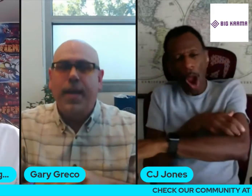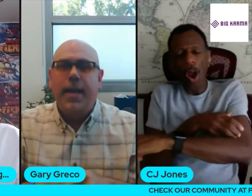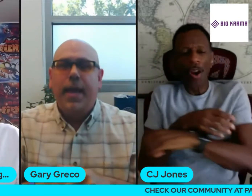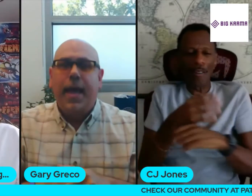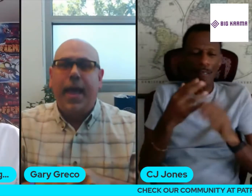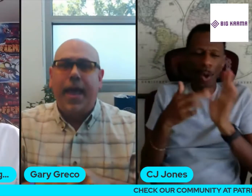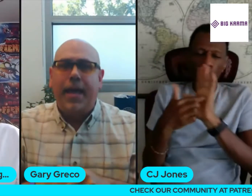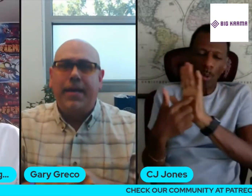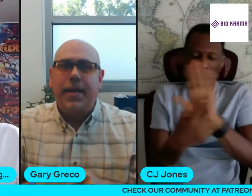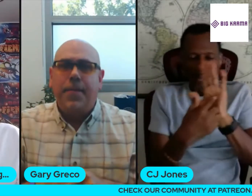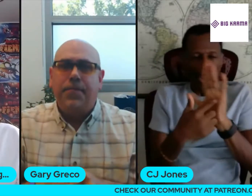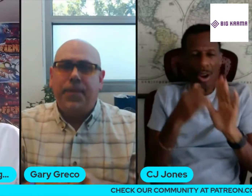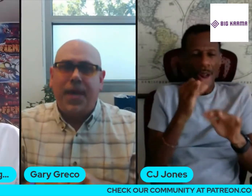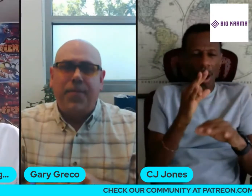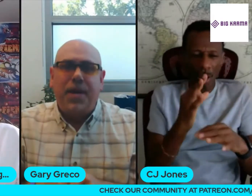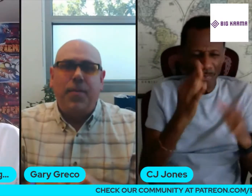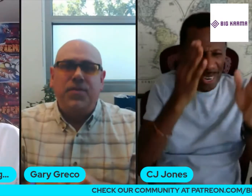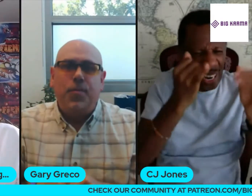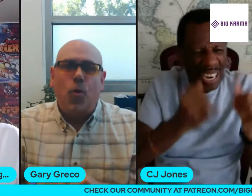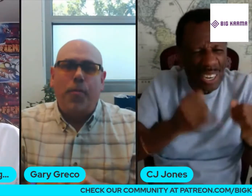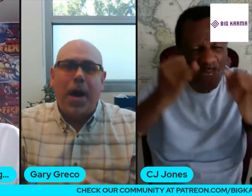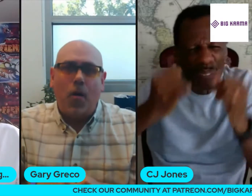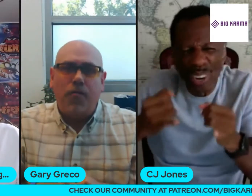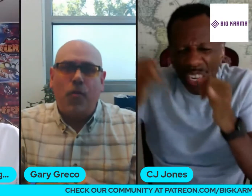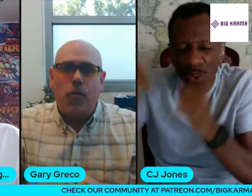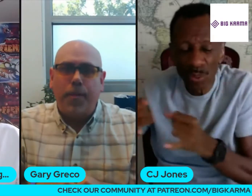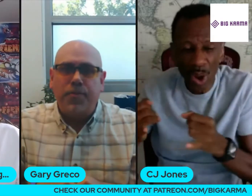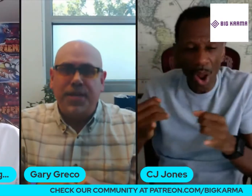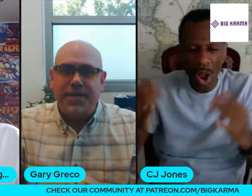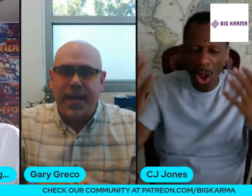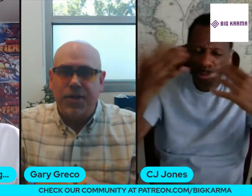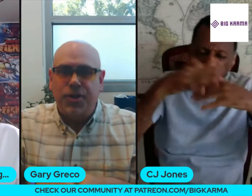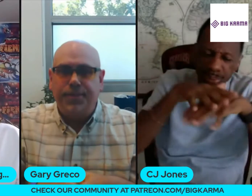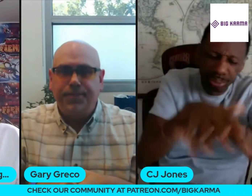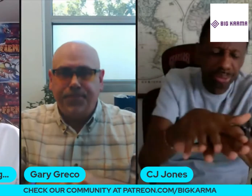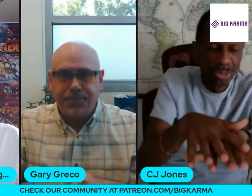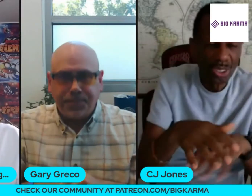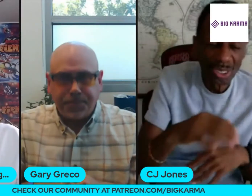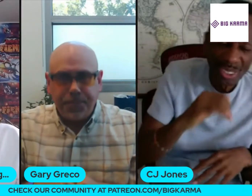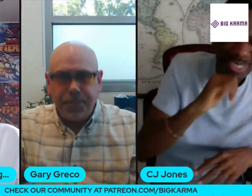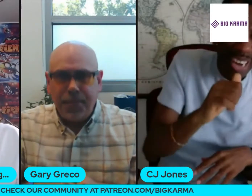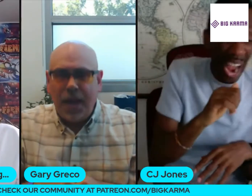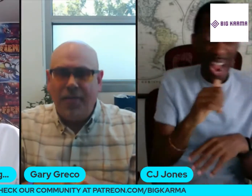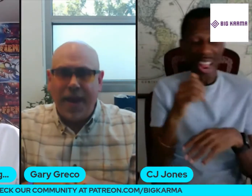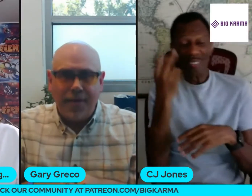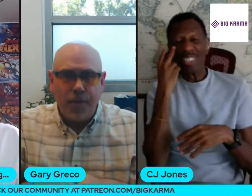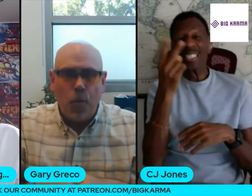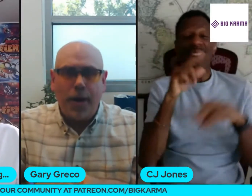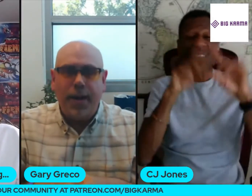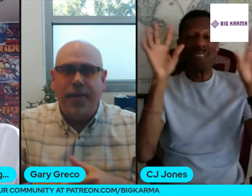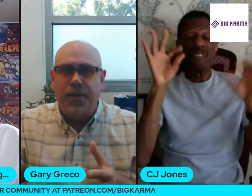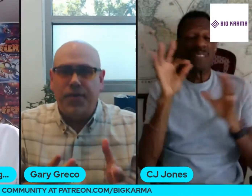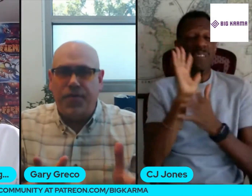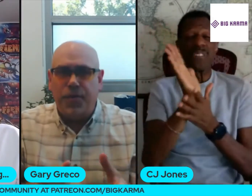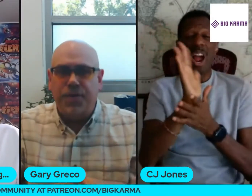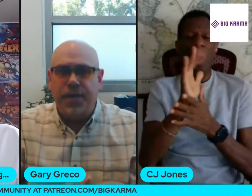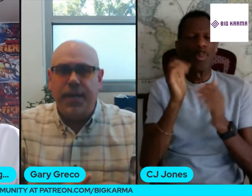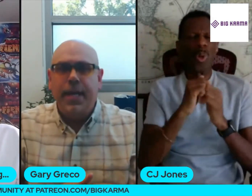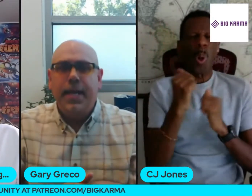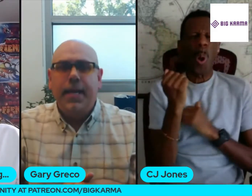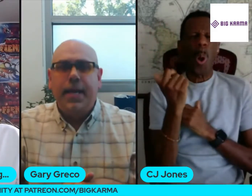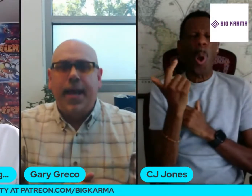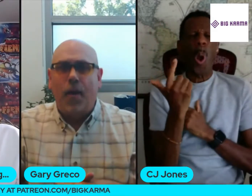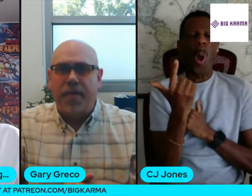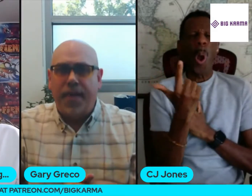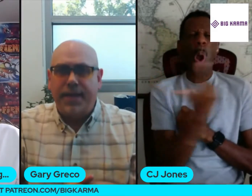removed, and it becomes a more powerful representation of everyone and their